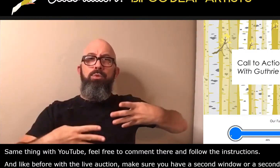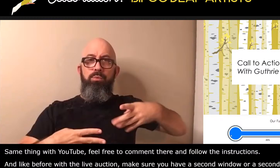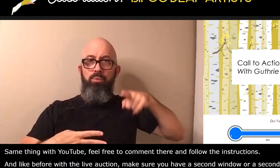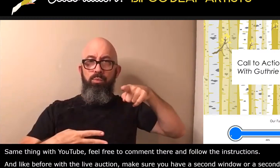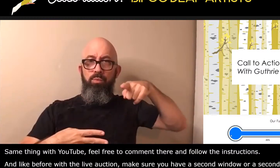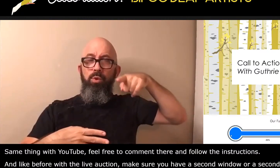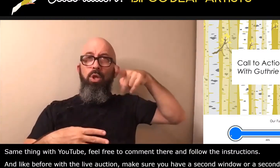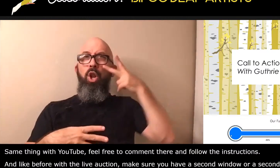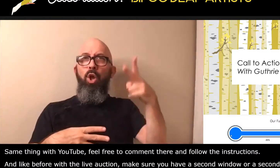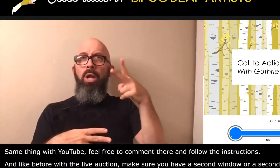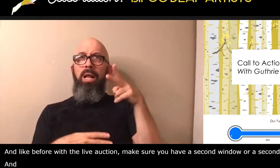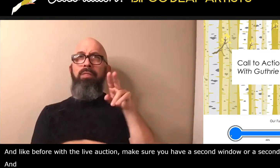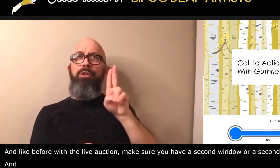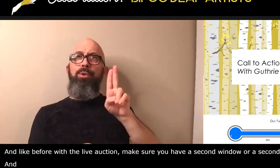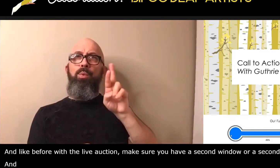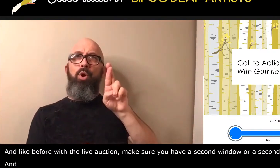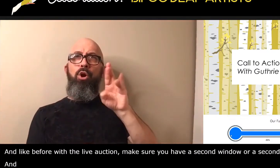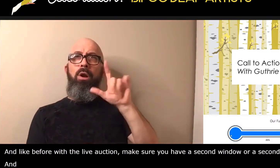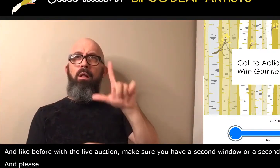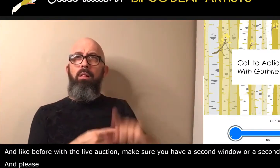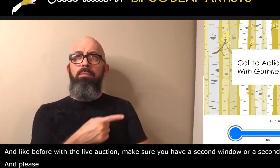And please take a moment